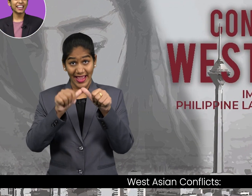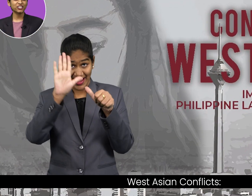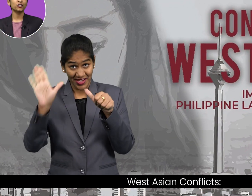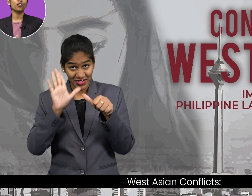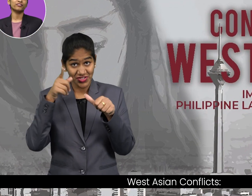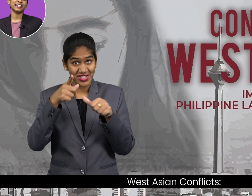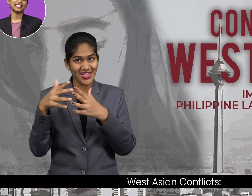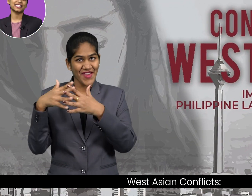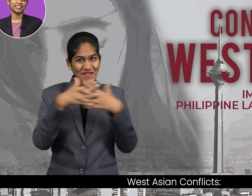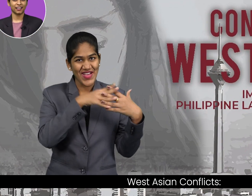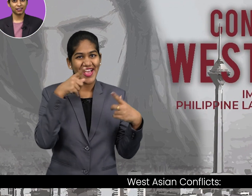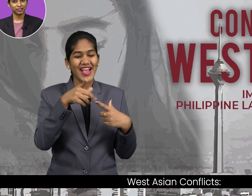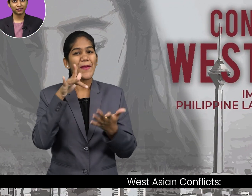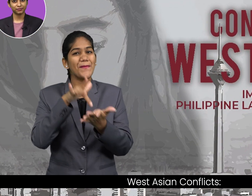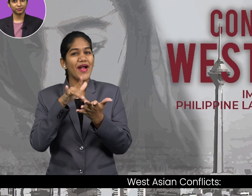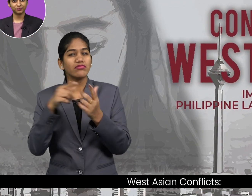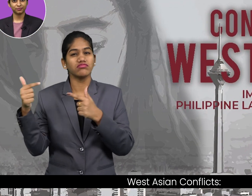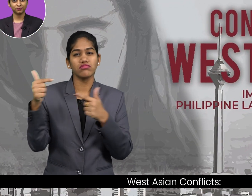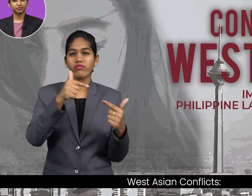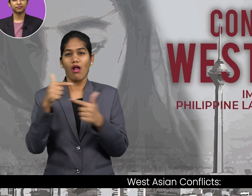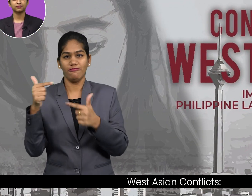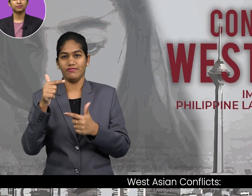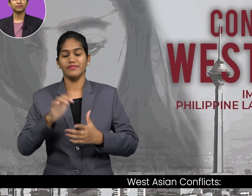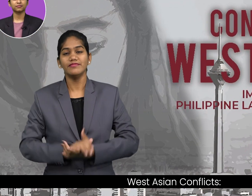West Asian conflicts.